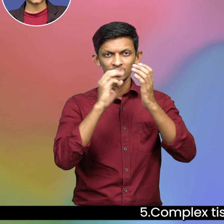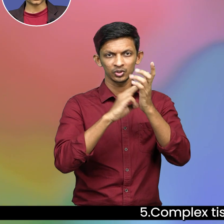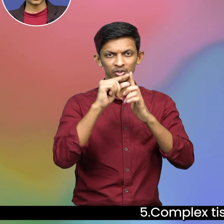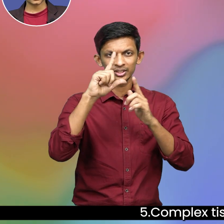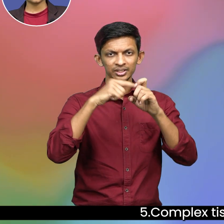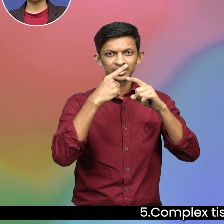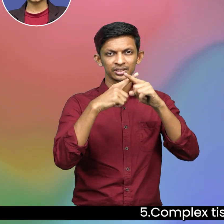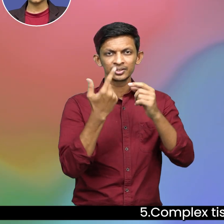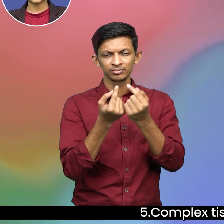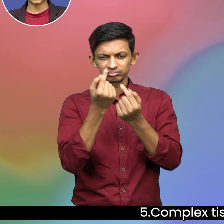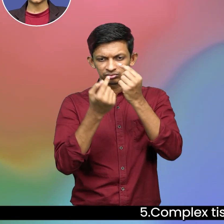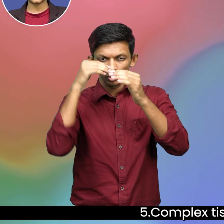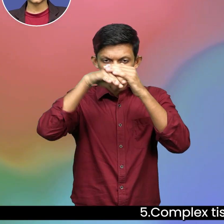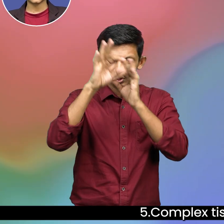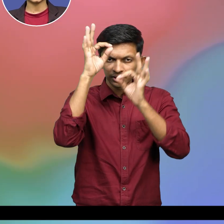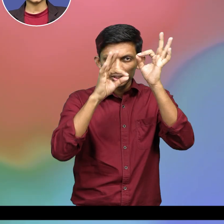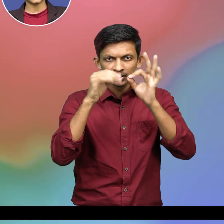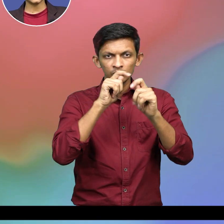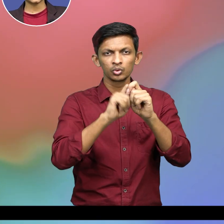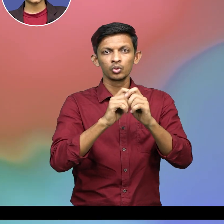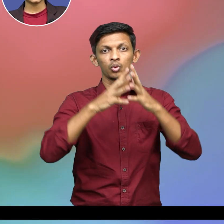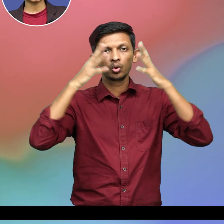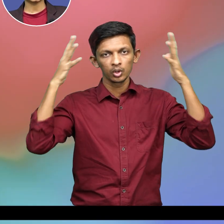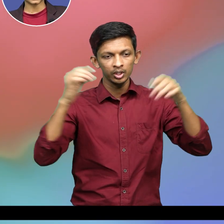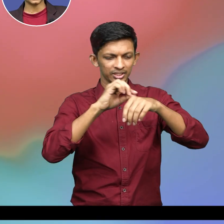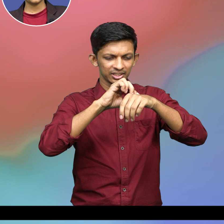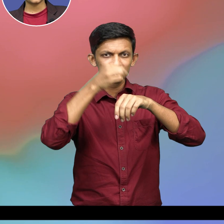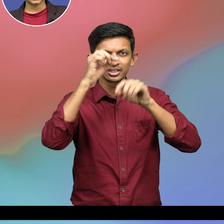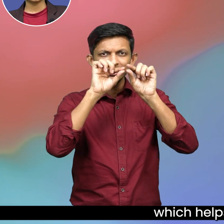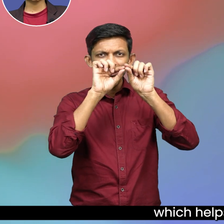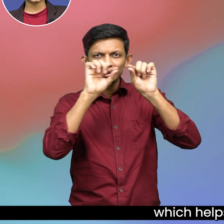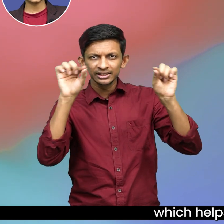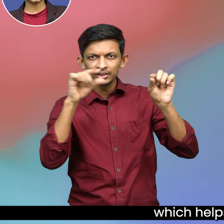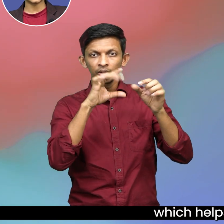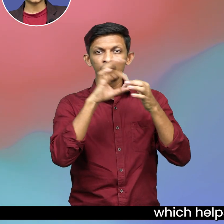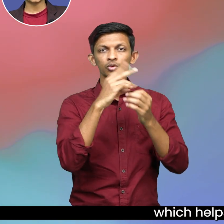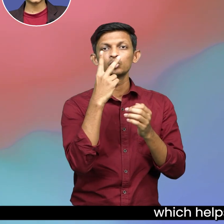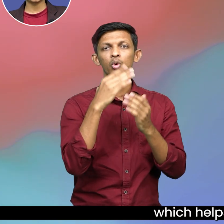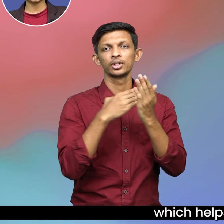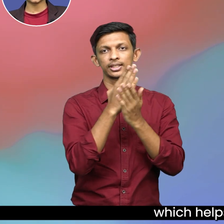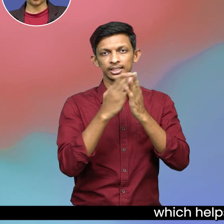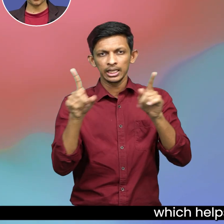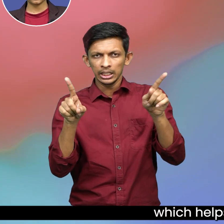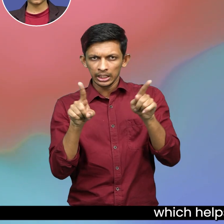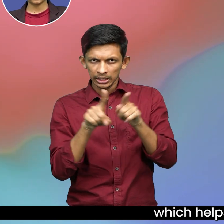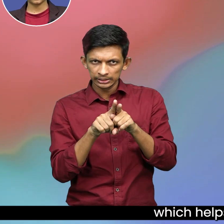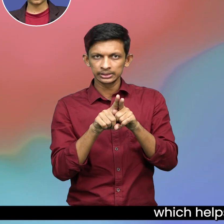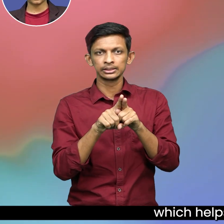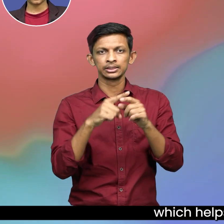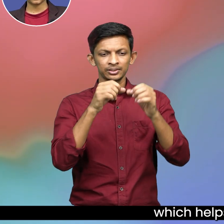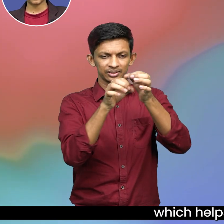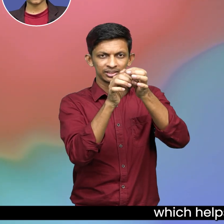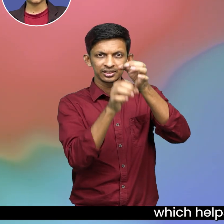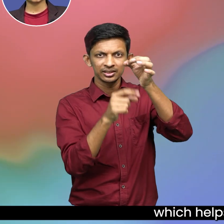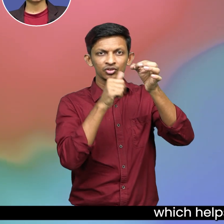Complex tissues are of two types, like xylem, which helps in the transport of